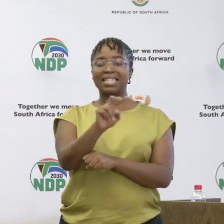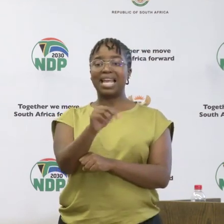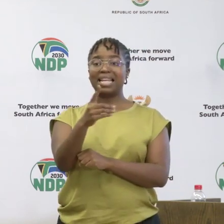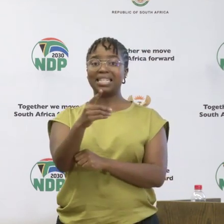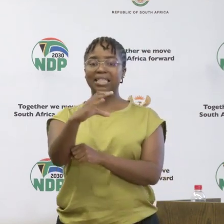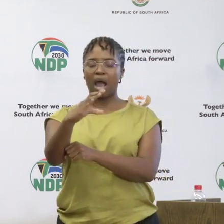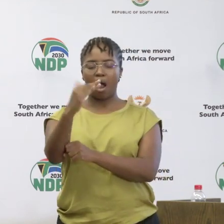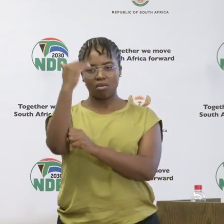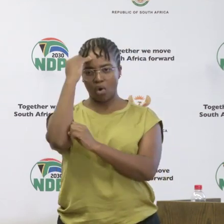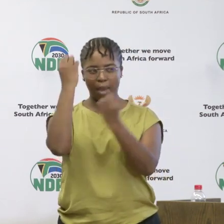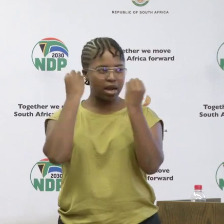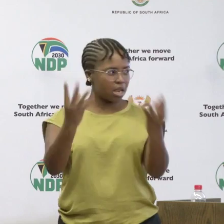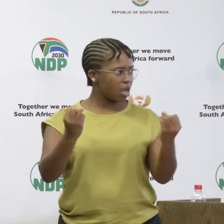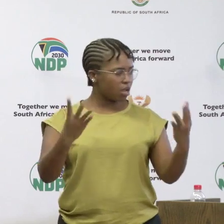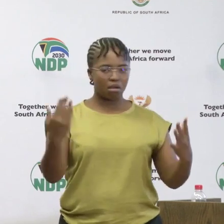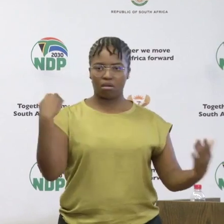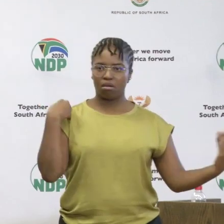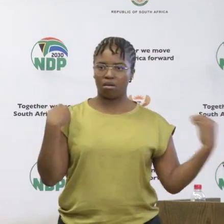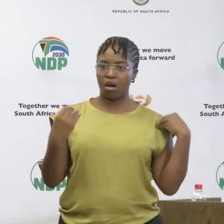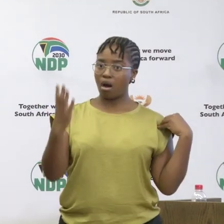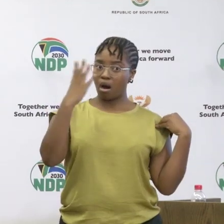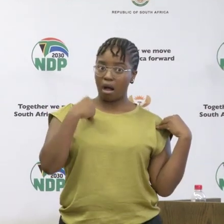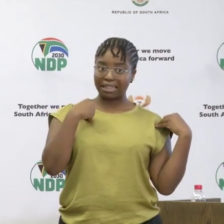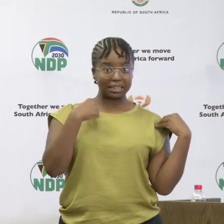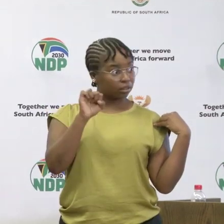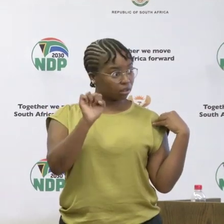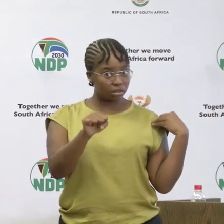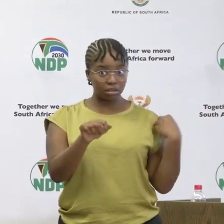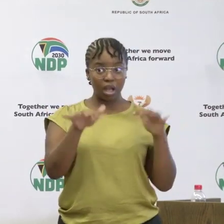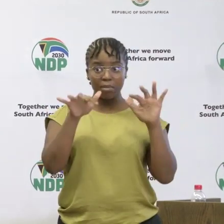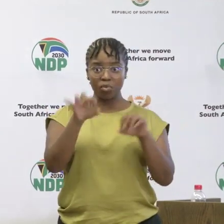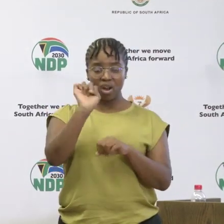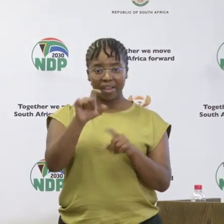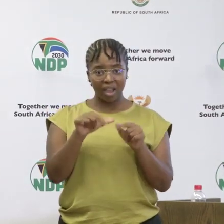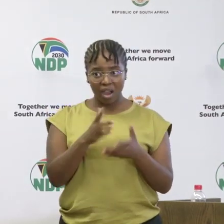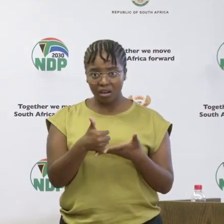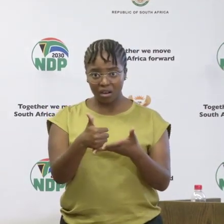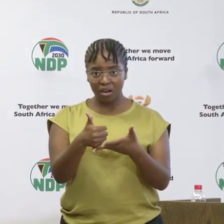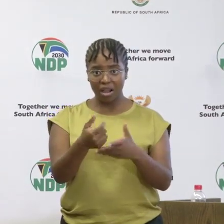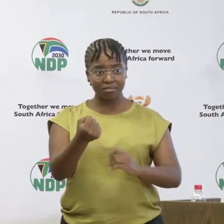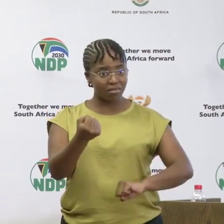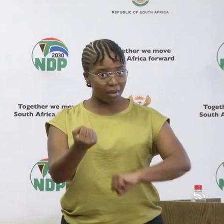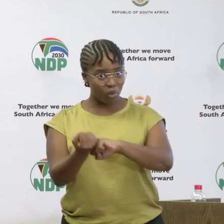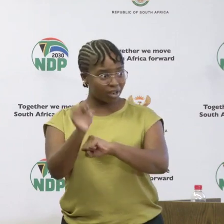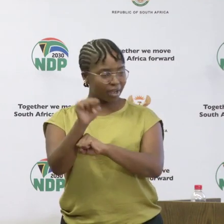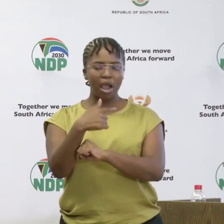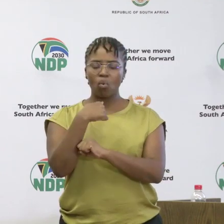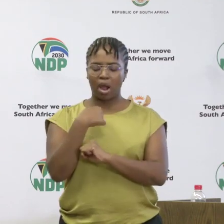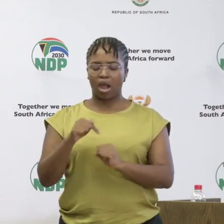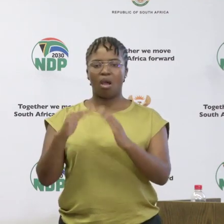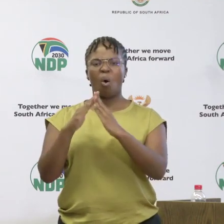that many have been asking us whether people are going to be able to continue getting the support that they normally